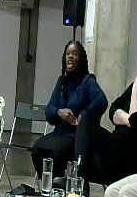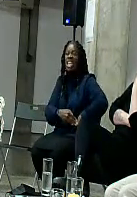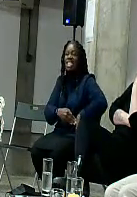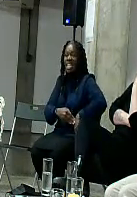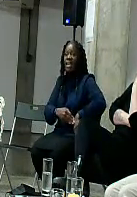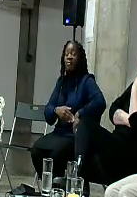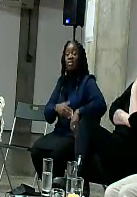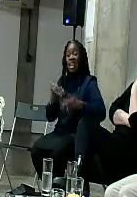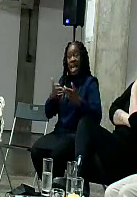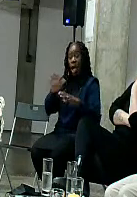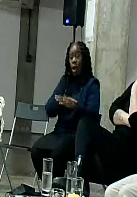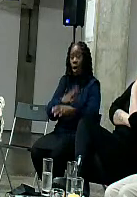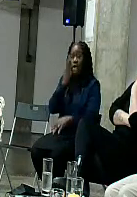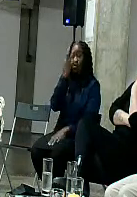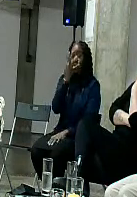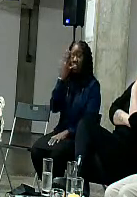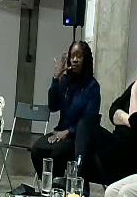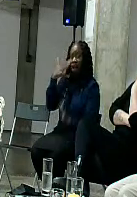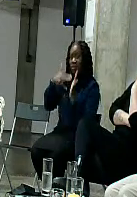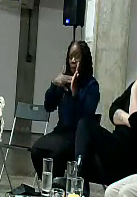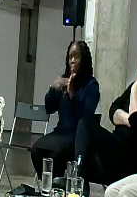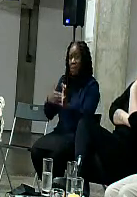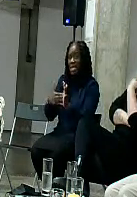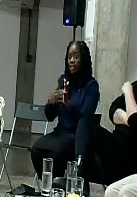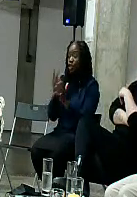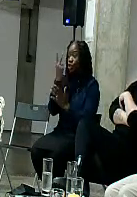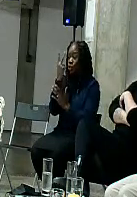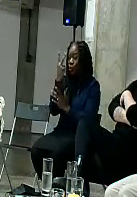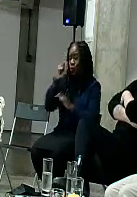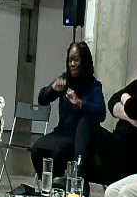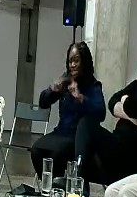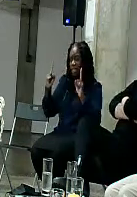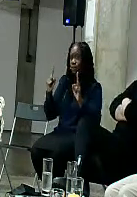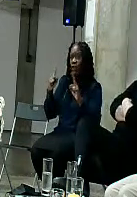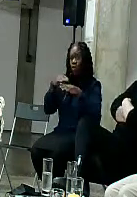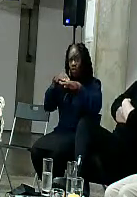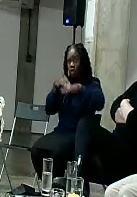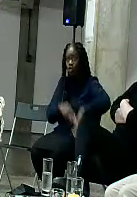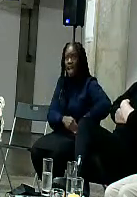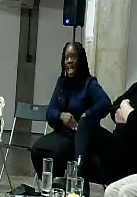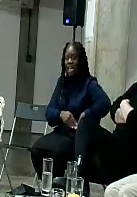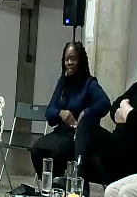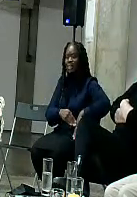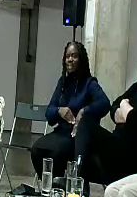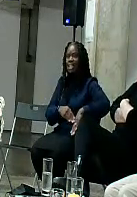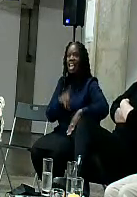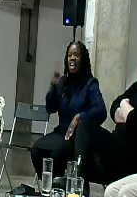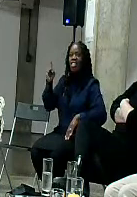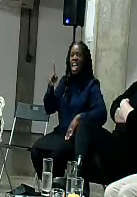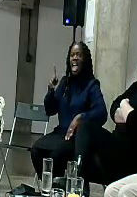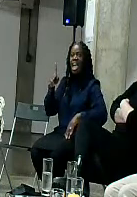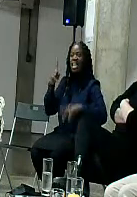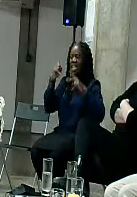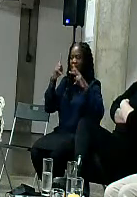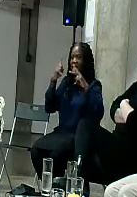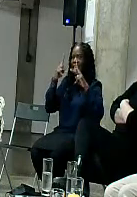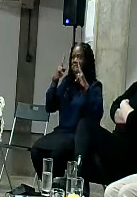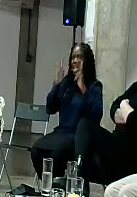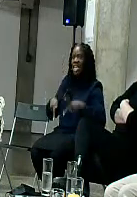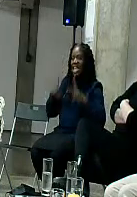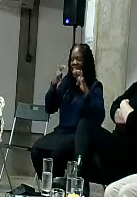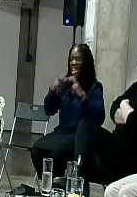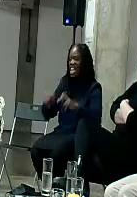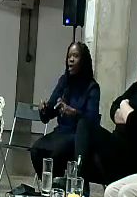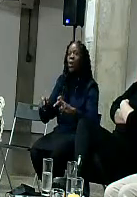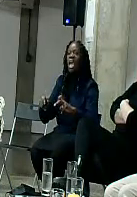about 45 minutes in 2 sets of restraint. And at the inquest, they said, oh, we were so